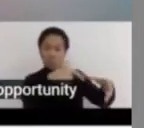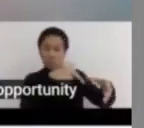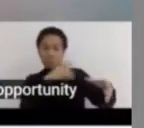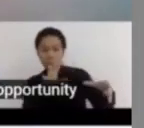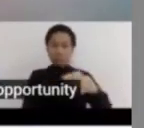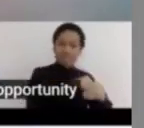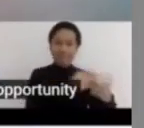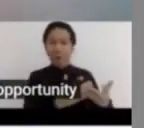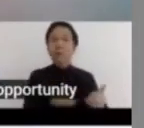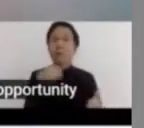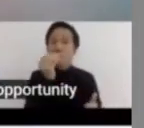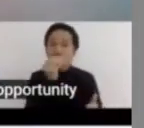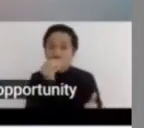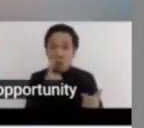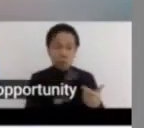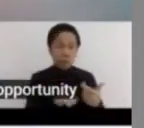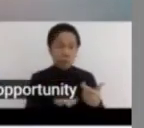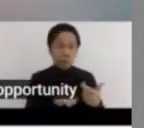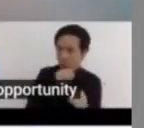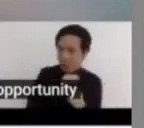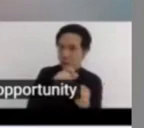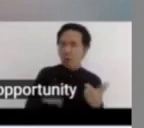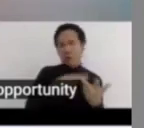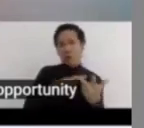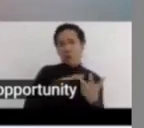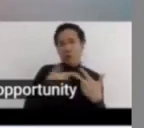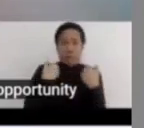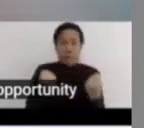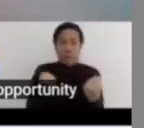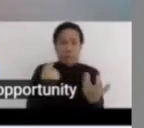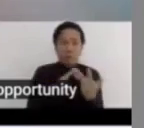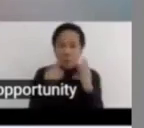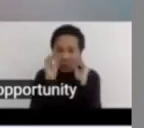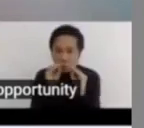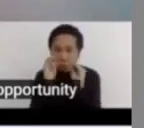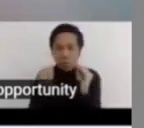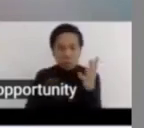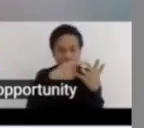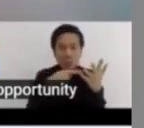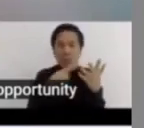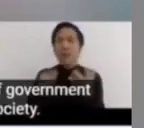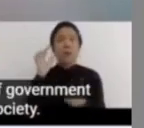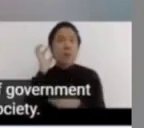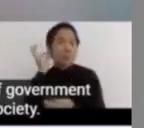Serving on these different cluster groups allowed us the opportunity to promote the twin track